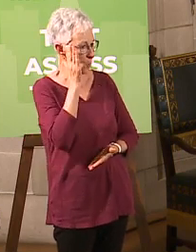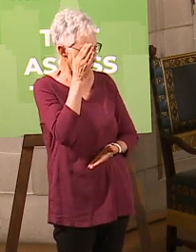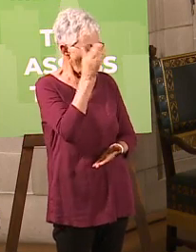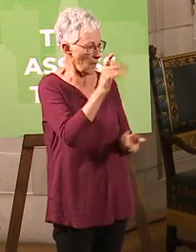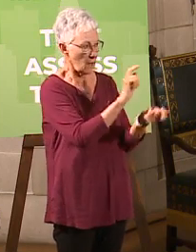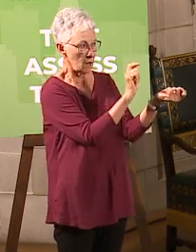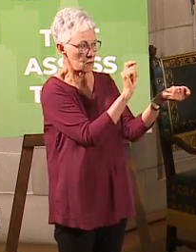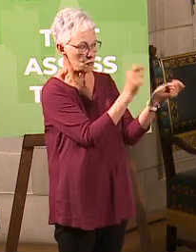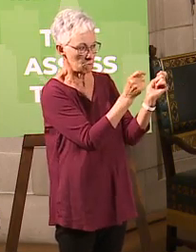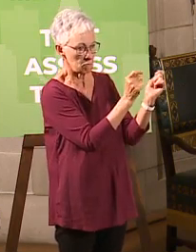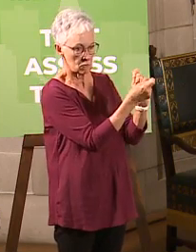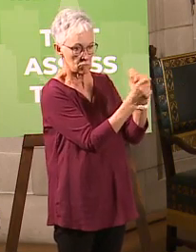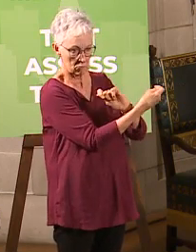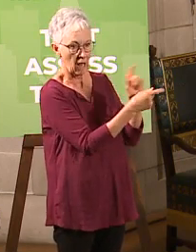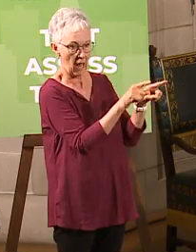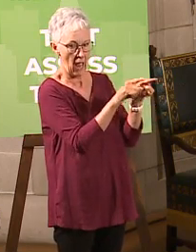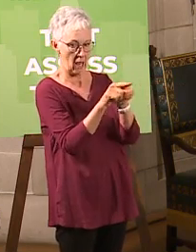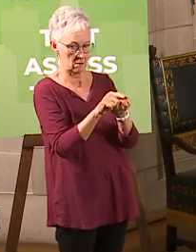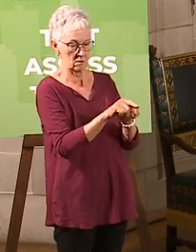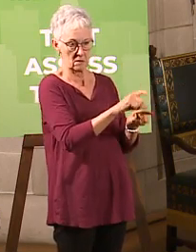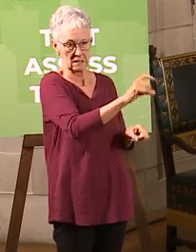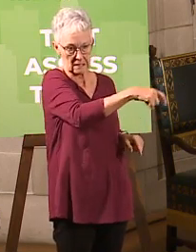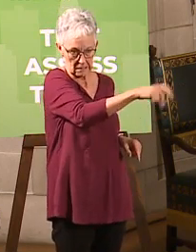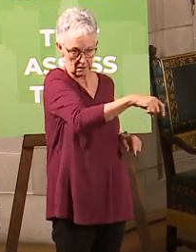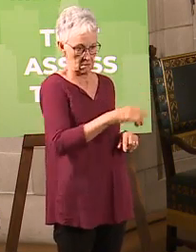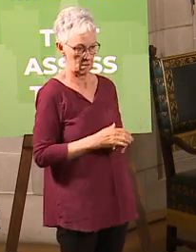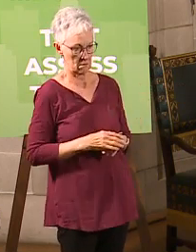demonstrators. Do you feel that